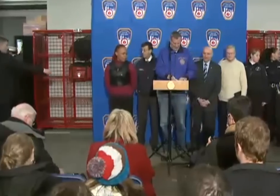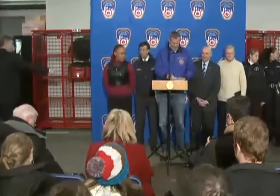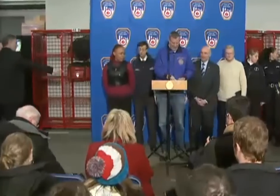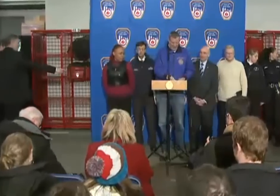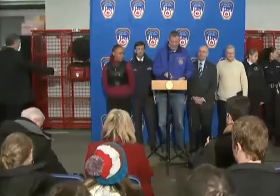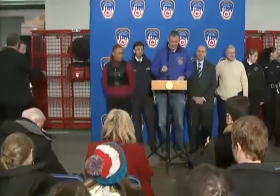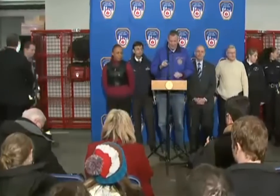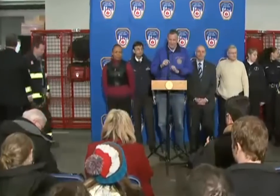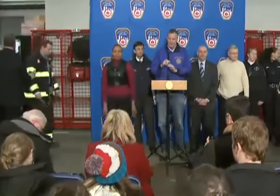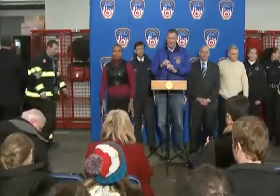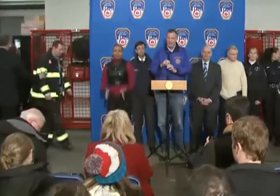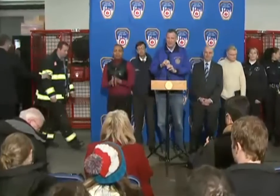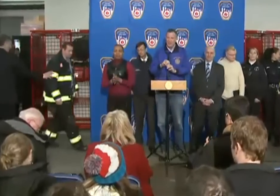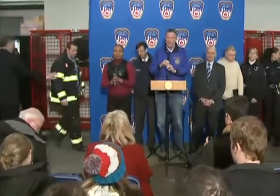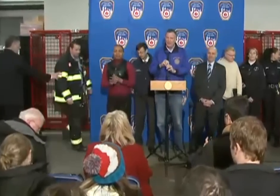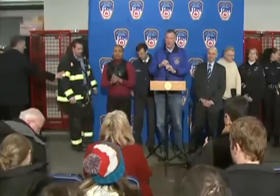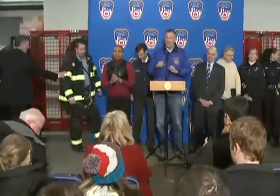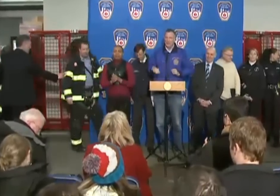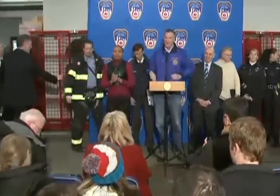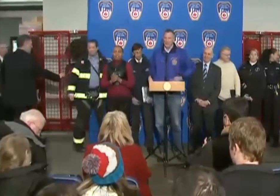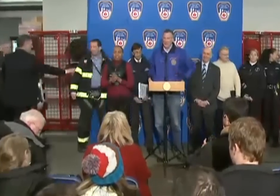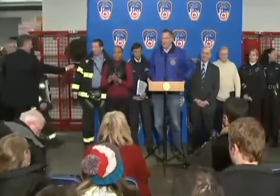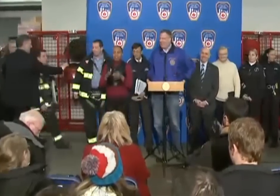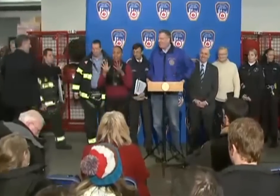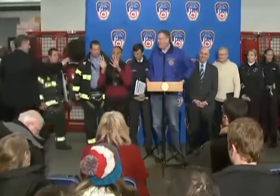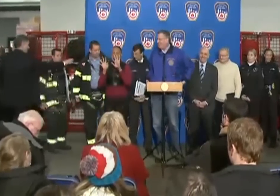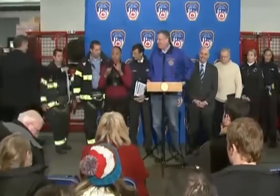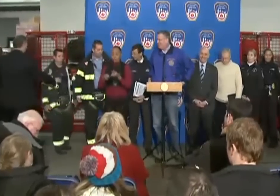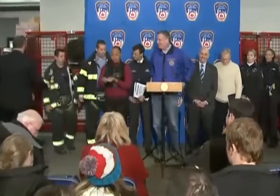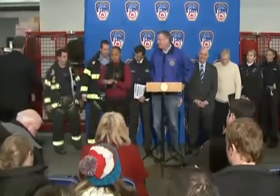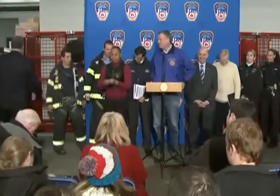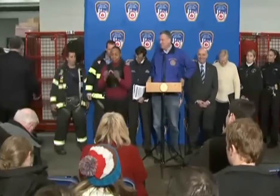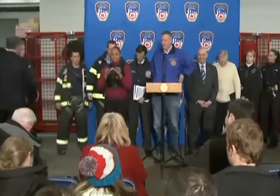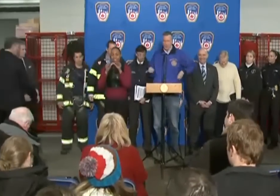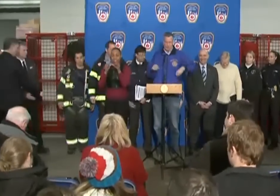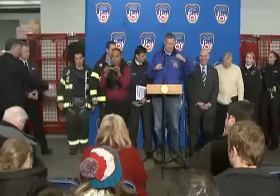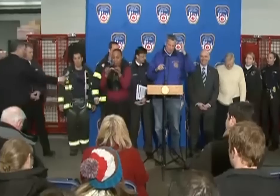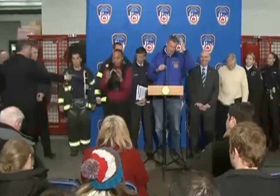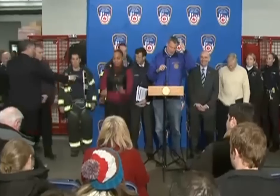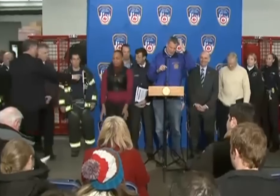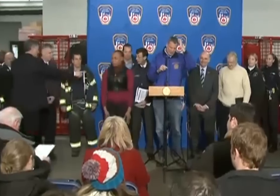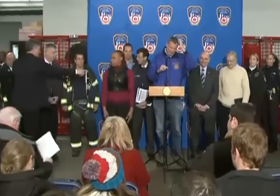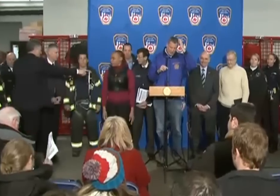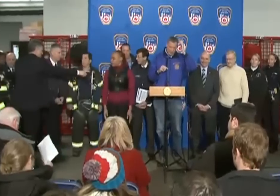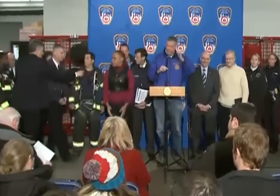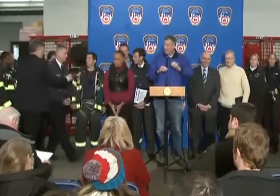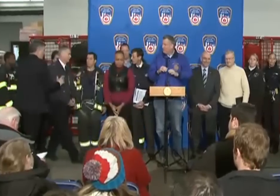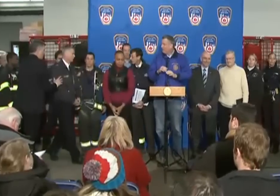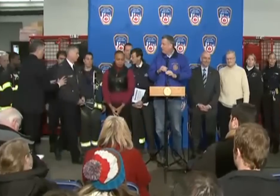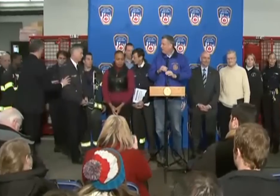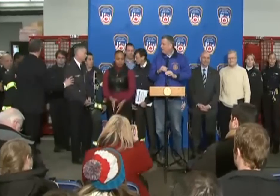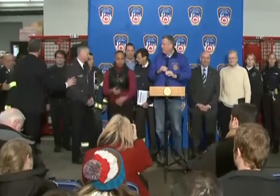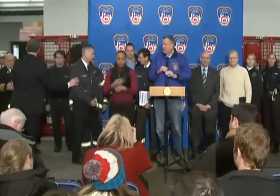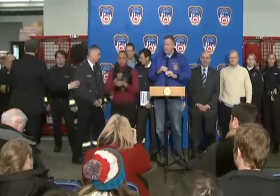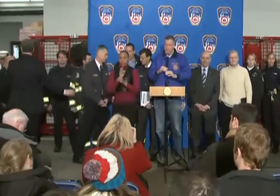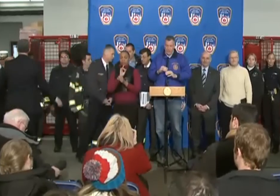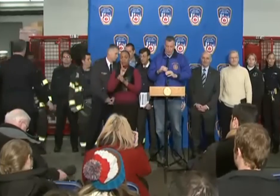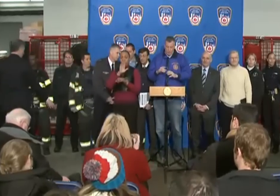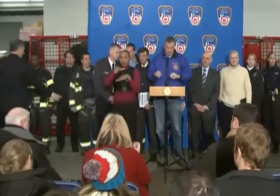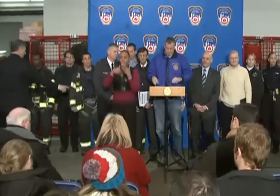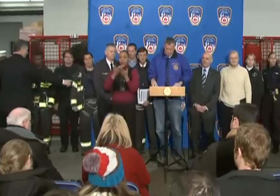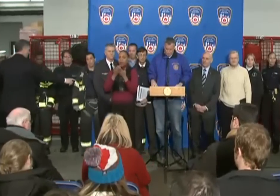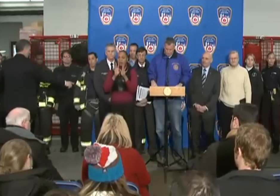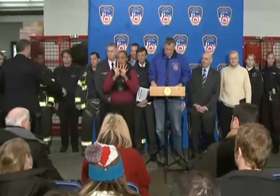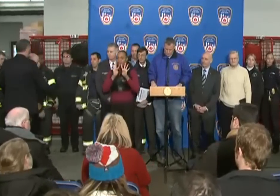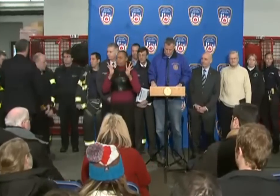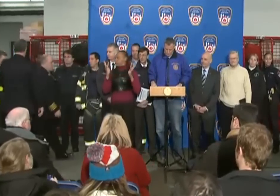You know, I shoveled and kept going. All right, let's get everyone